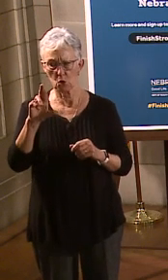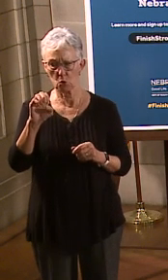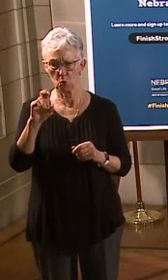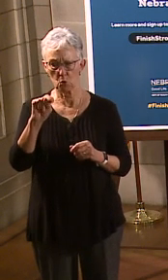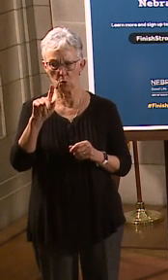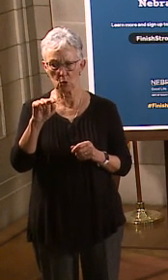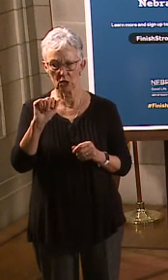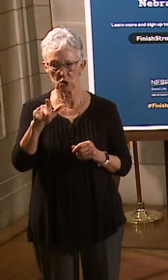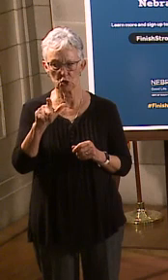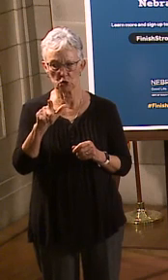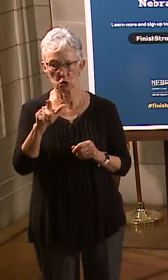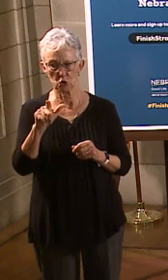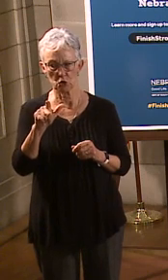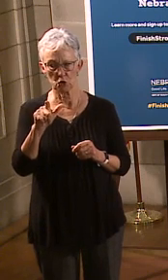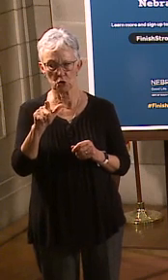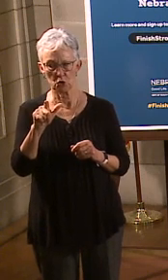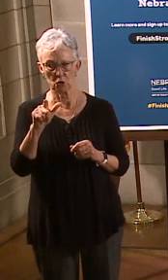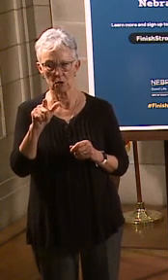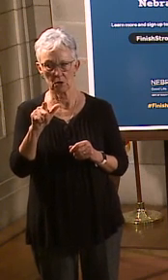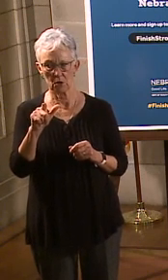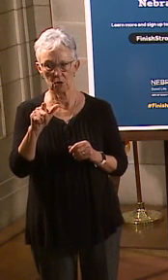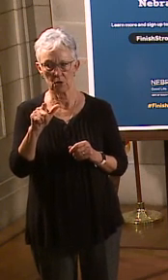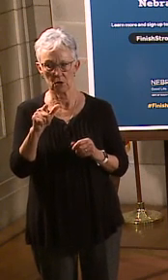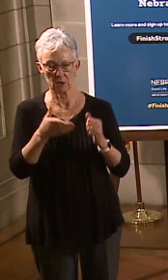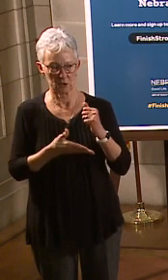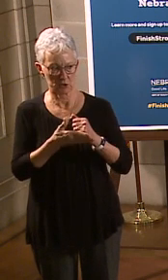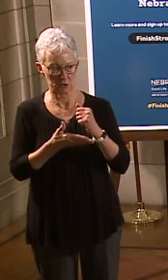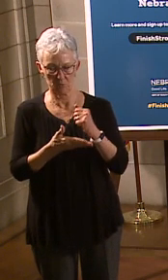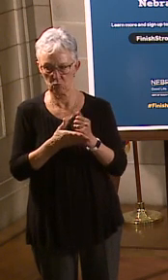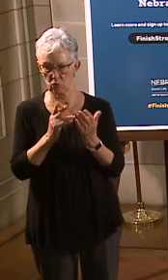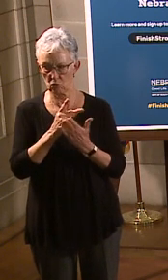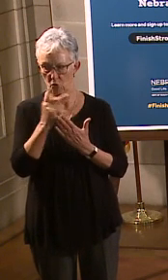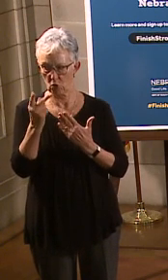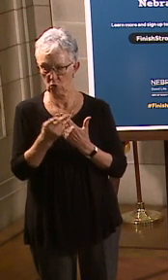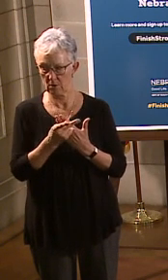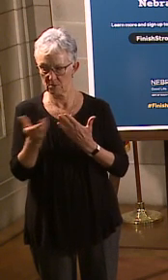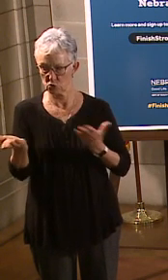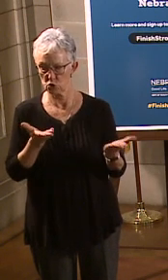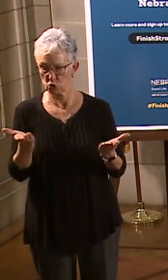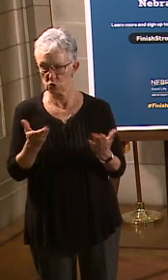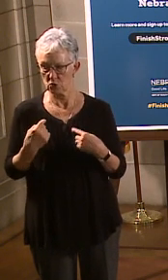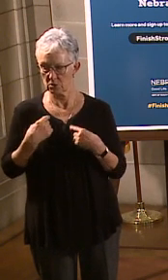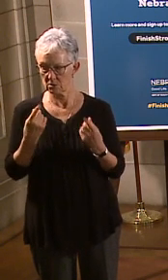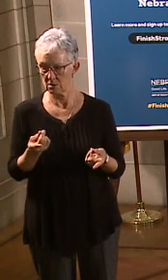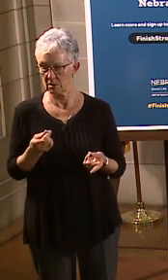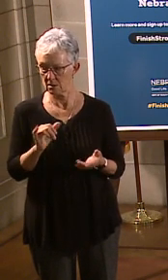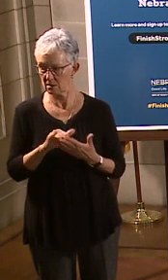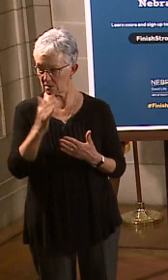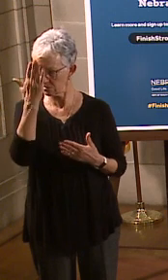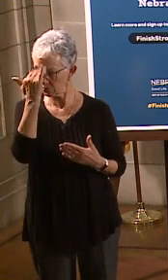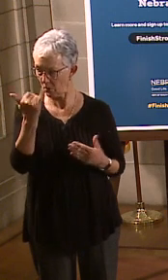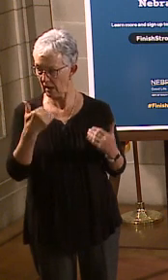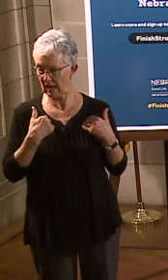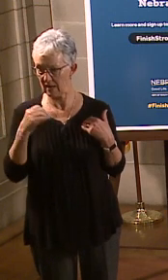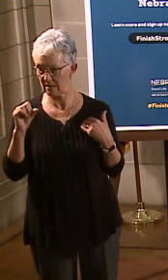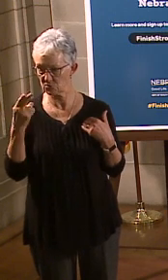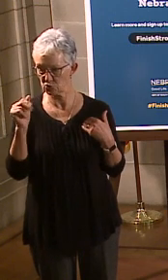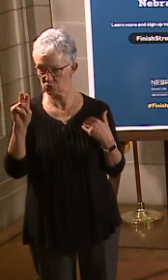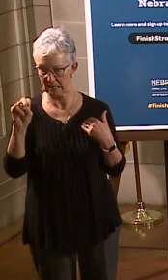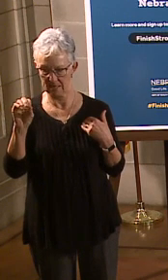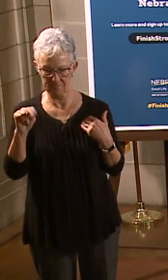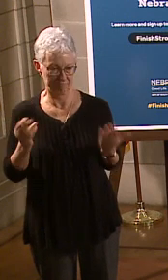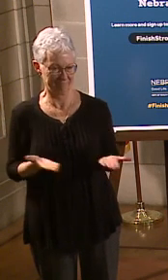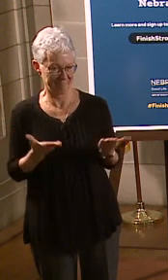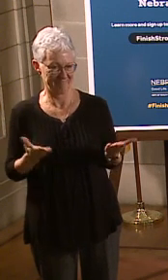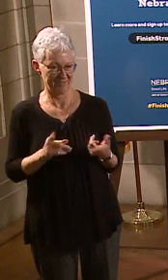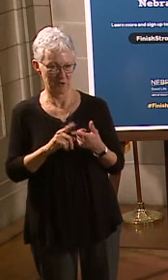far? Do we have any stats on how many the rental assistance system has served so far? And that is why we have Shannon here to be able to give us the